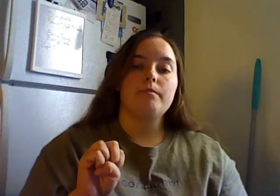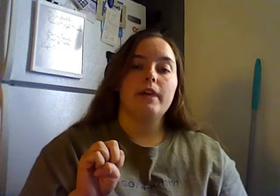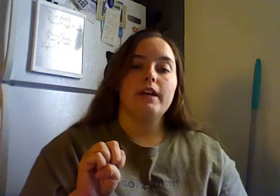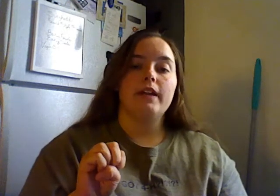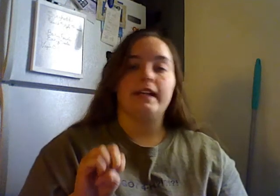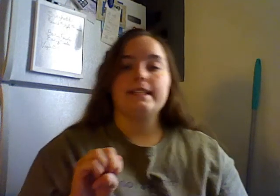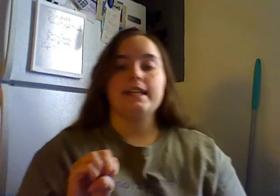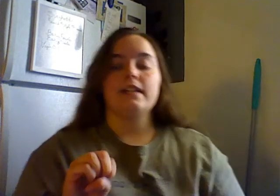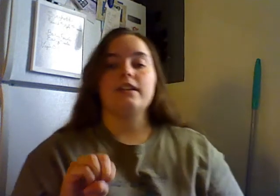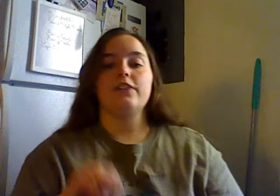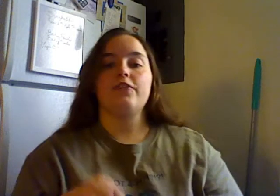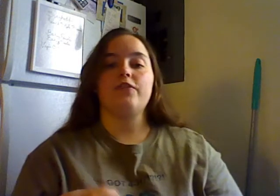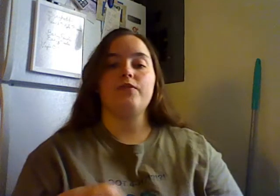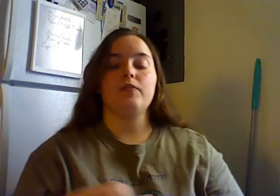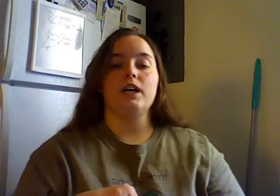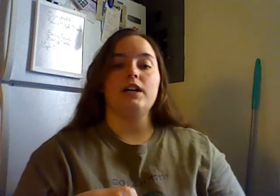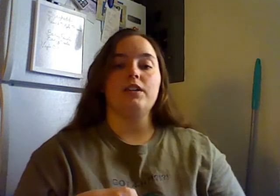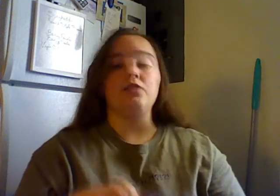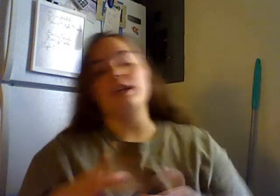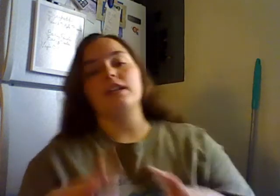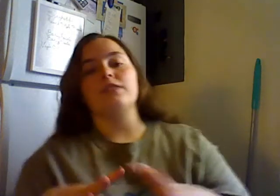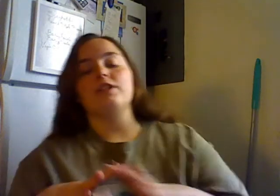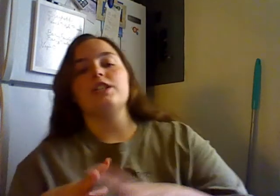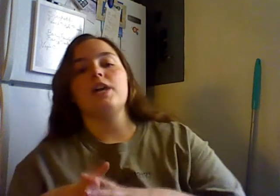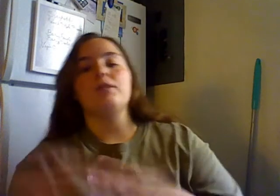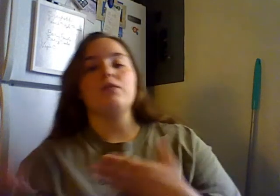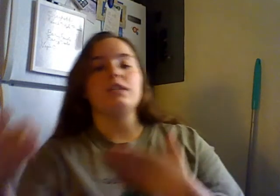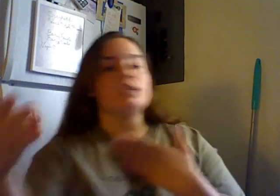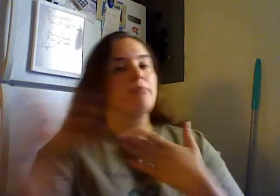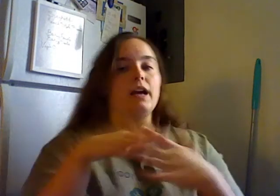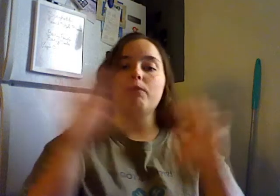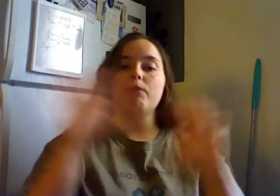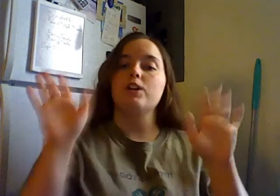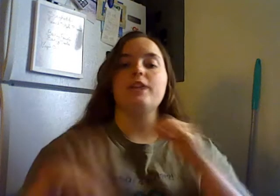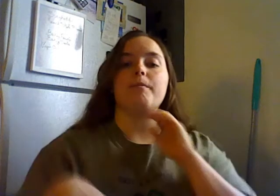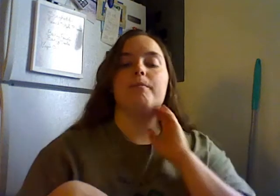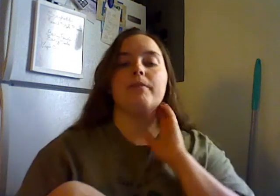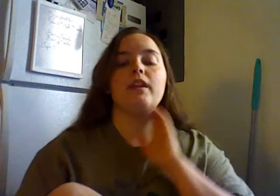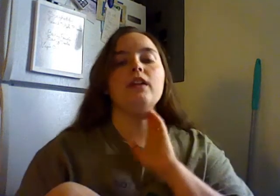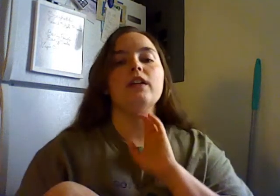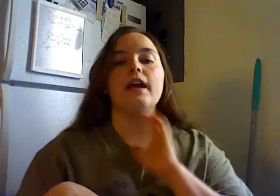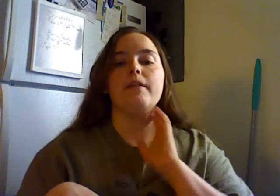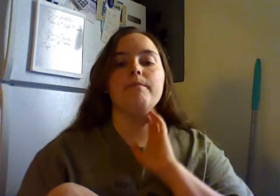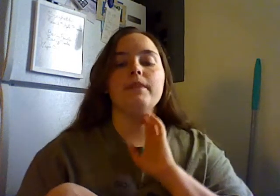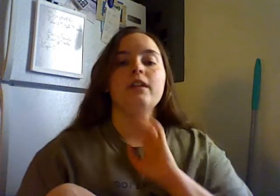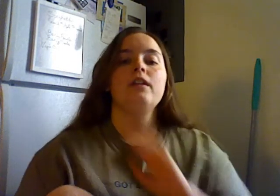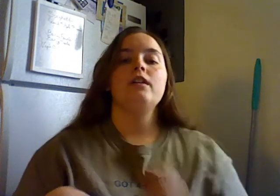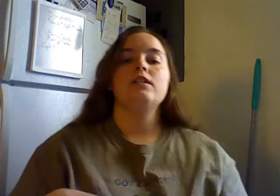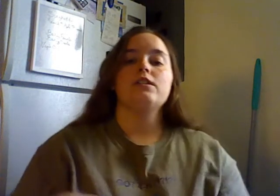But like I said, if you don't get it the first time, you can always just back up and watch it again. Okay? So here we